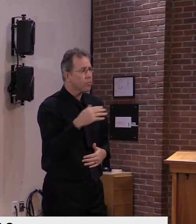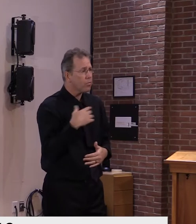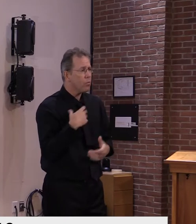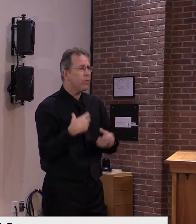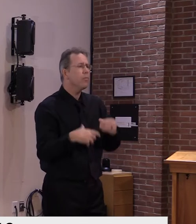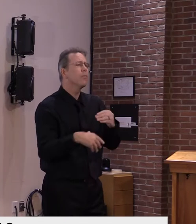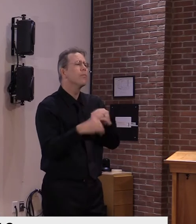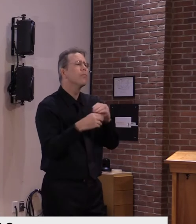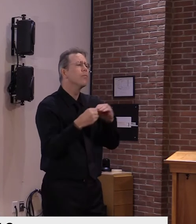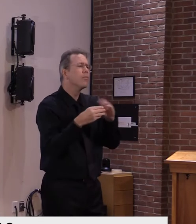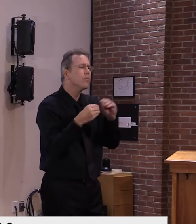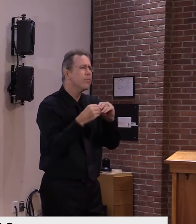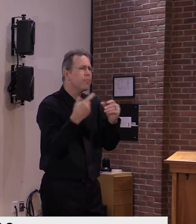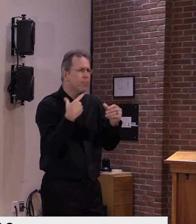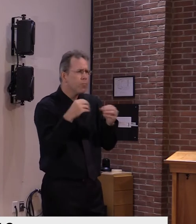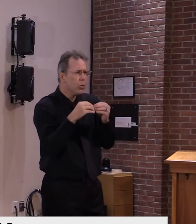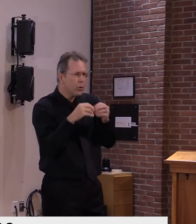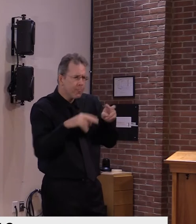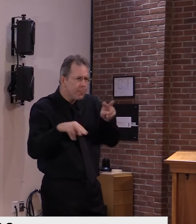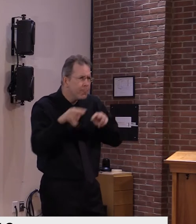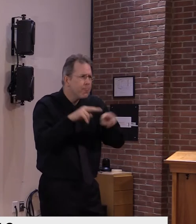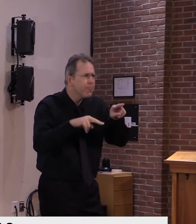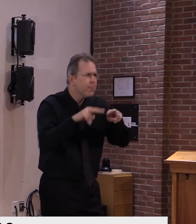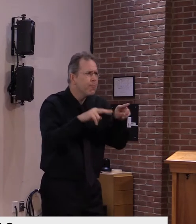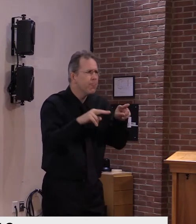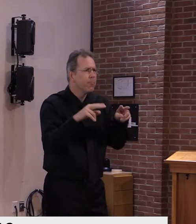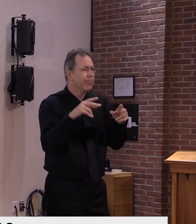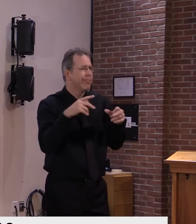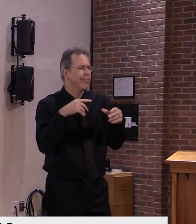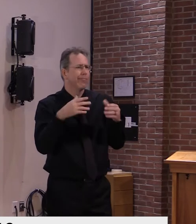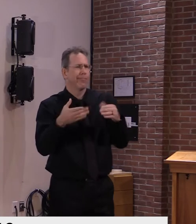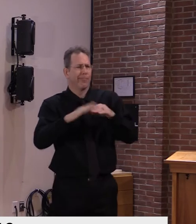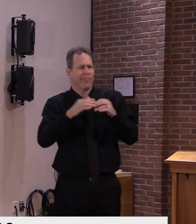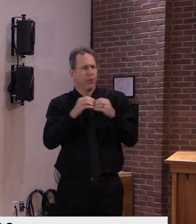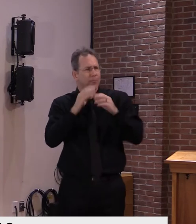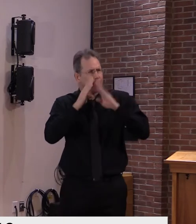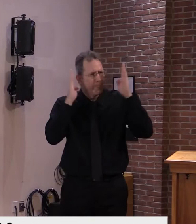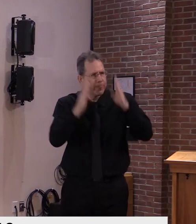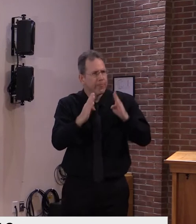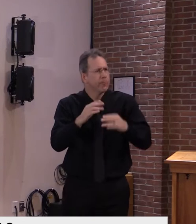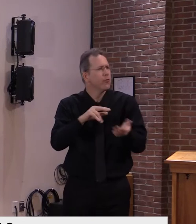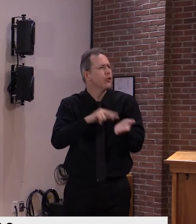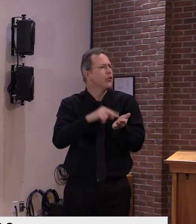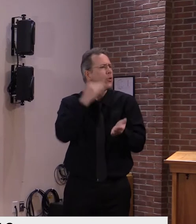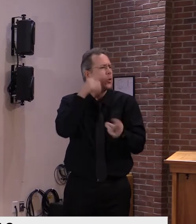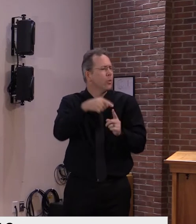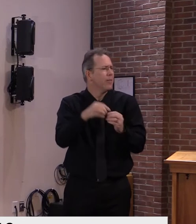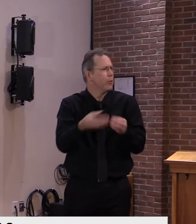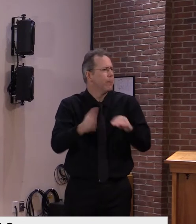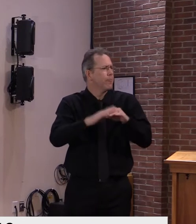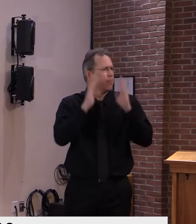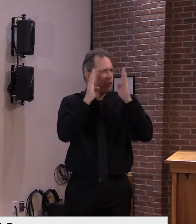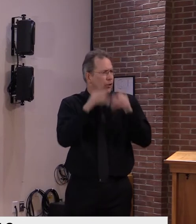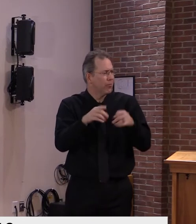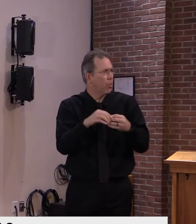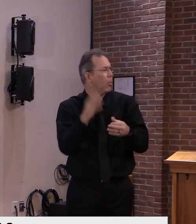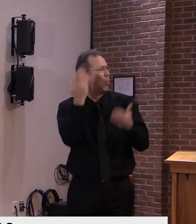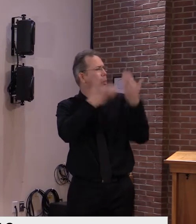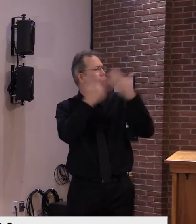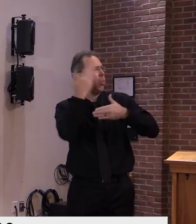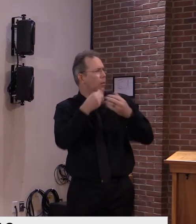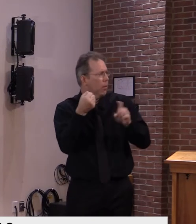activities in the long-term care facilities as well as in other healthcare settings. And speaking